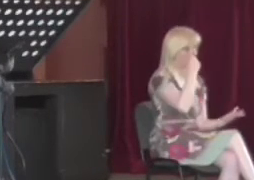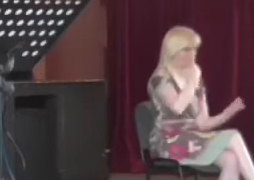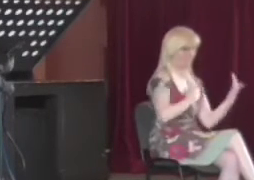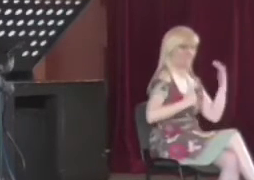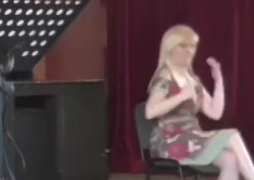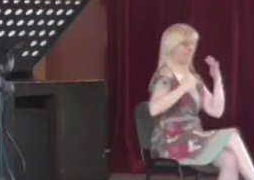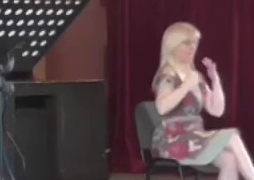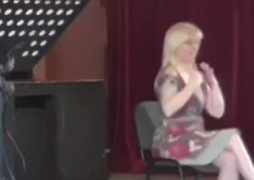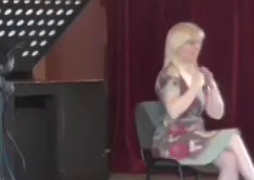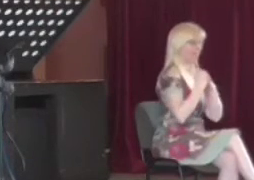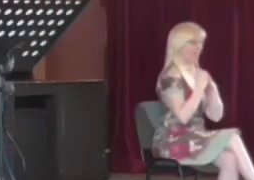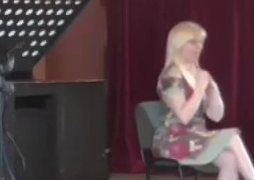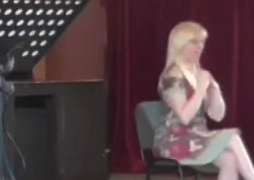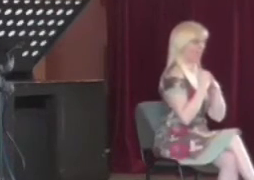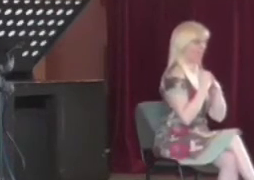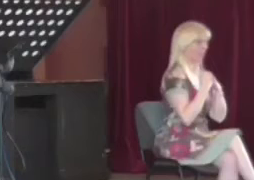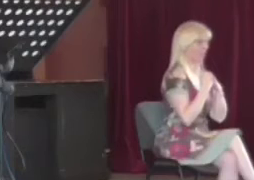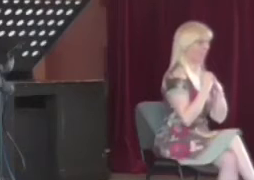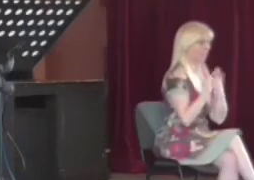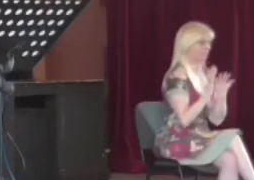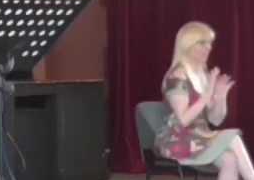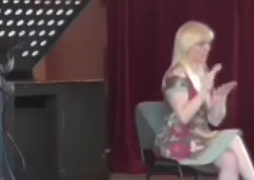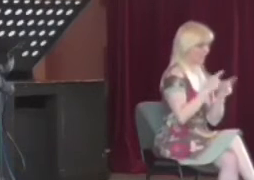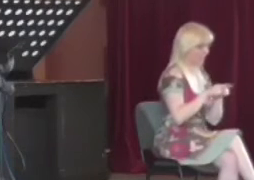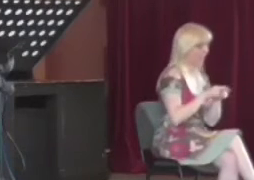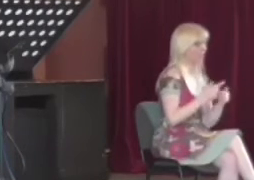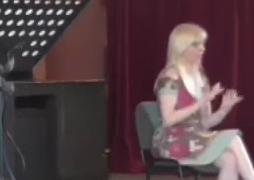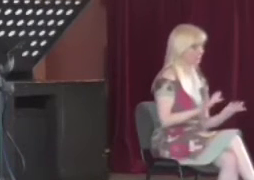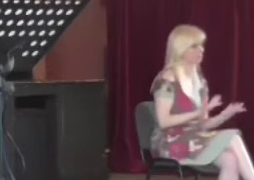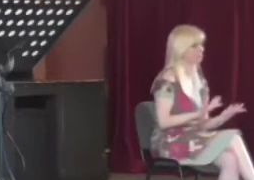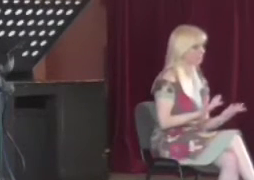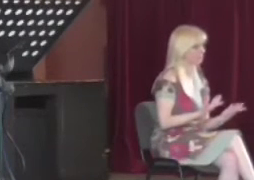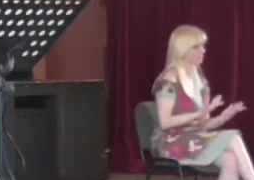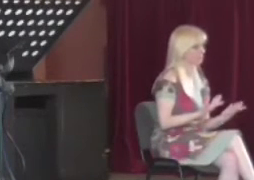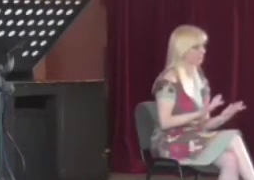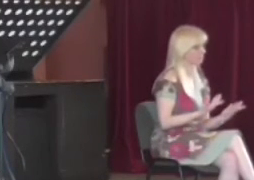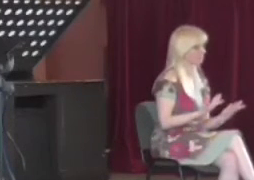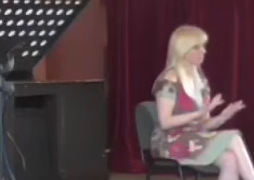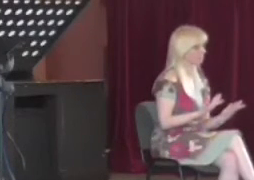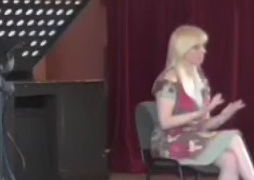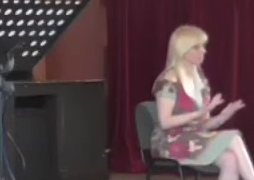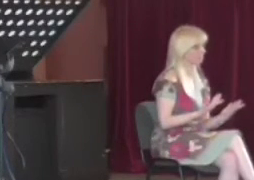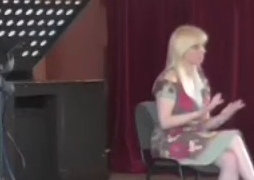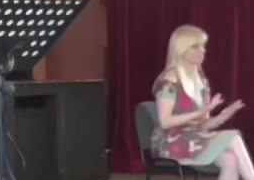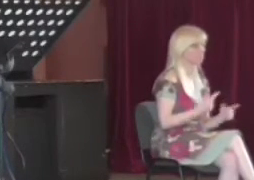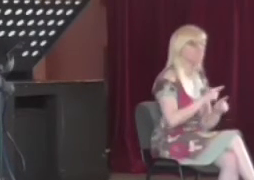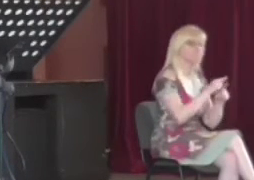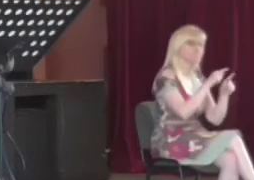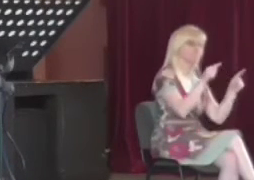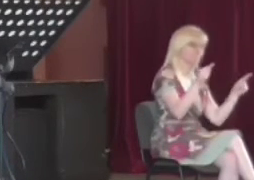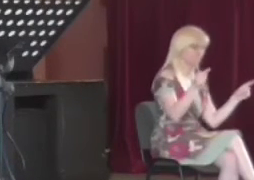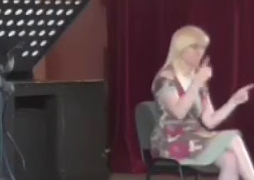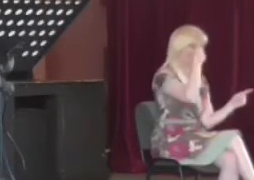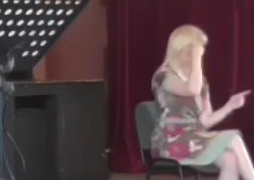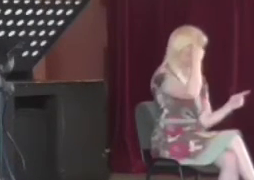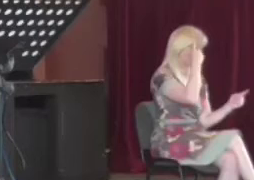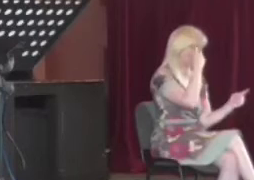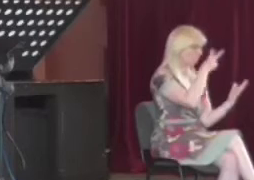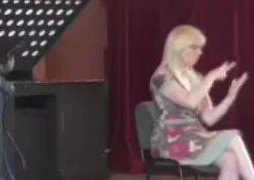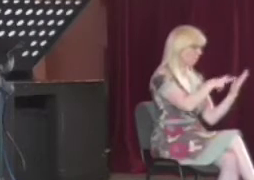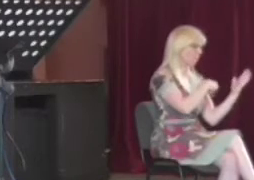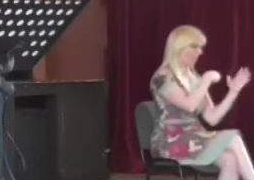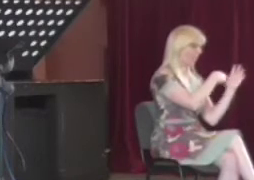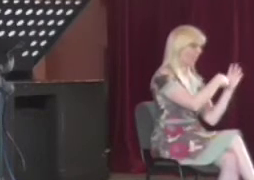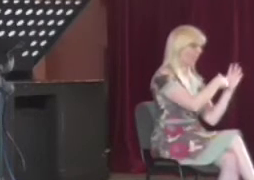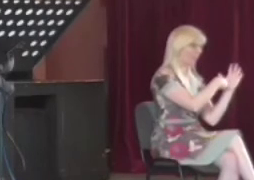he will know what it feels like to be persecuted. Because if you're a Christian, you will face persecution yourself if you've stood